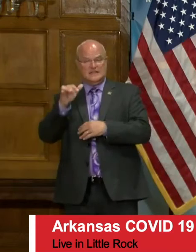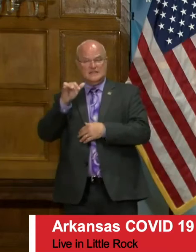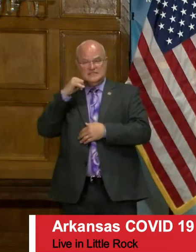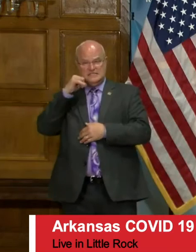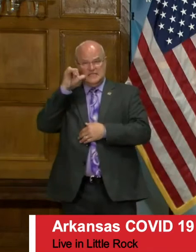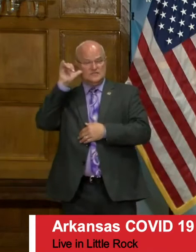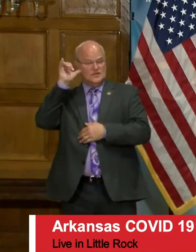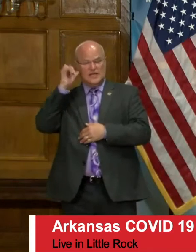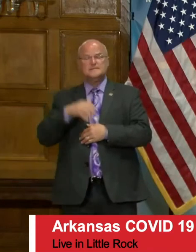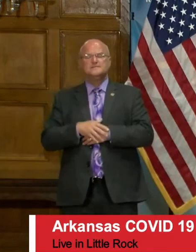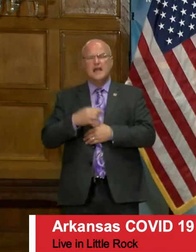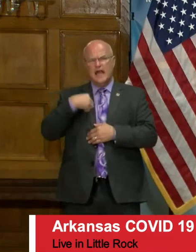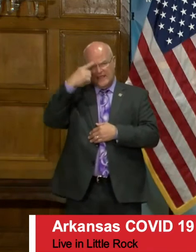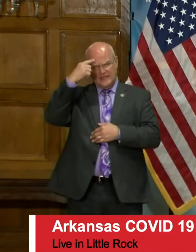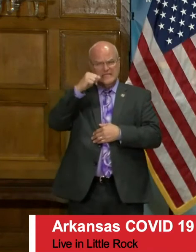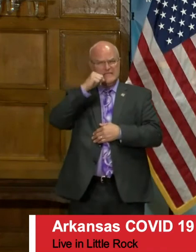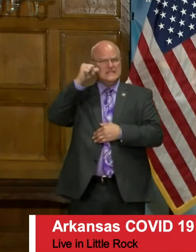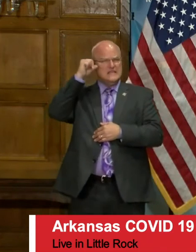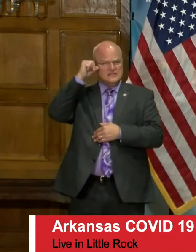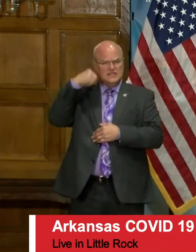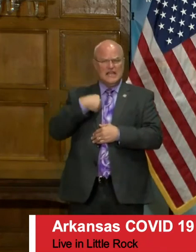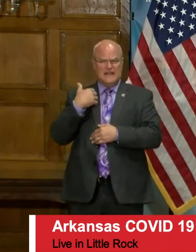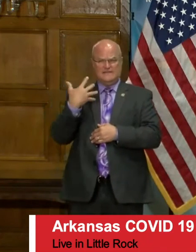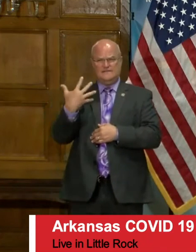Yesterday, there were, I believe, 5